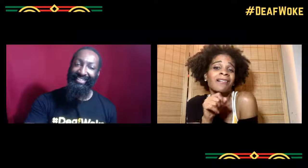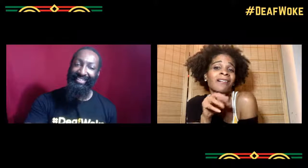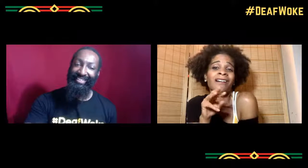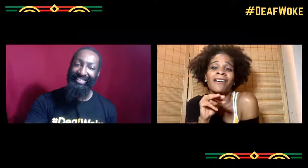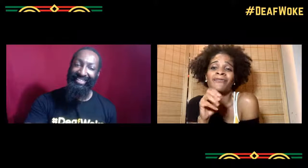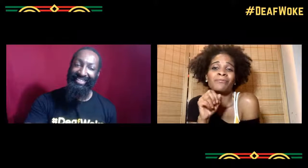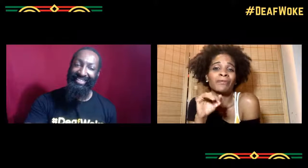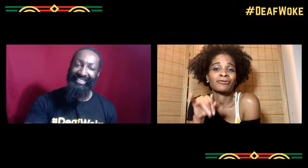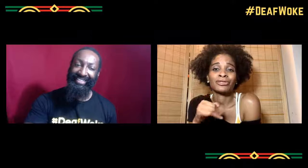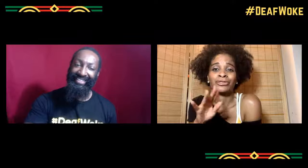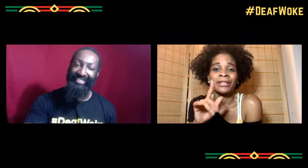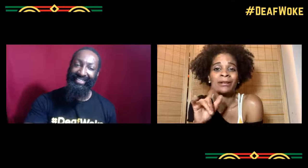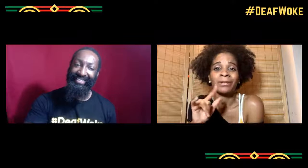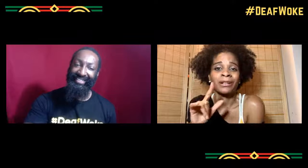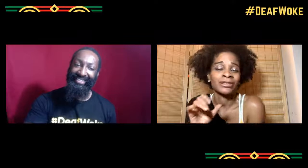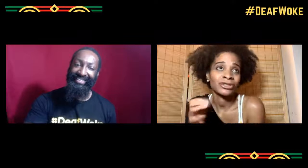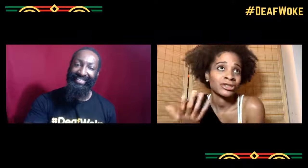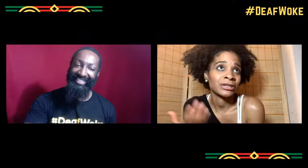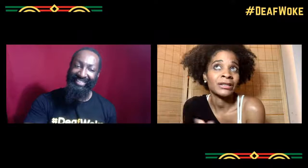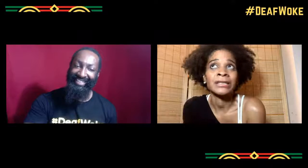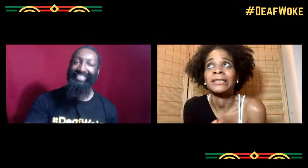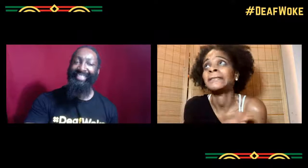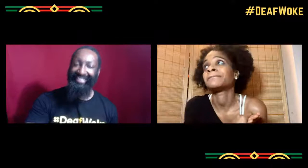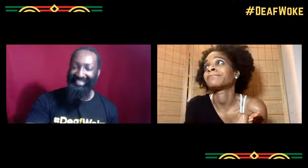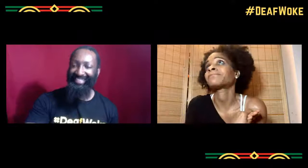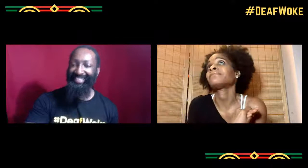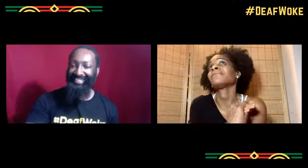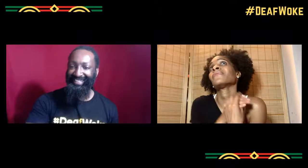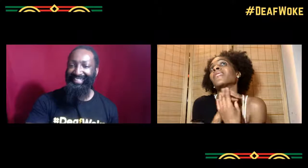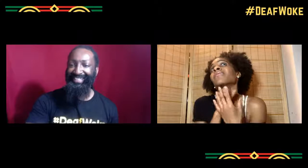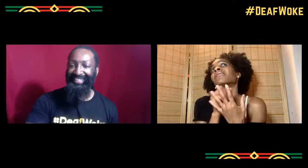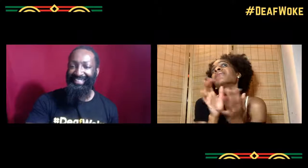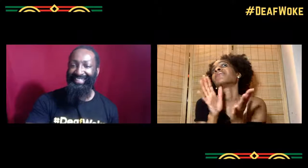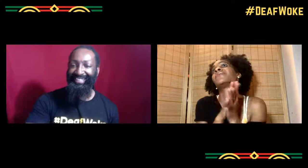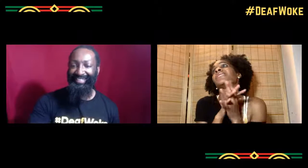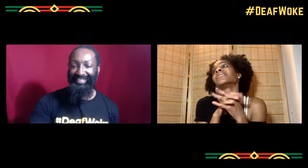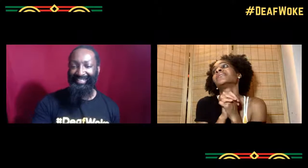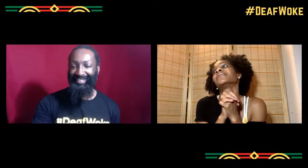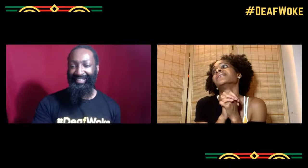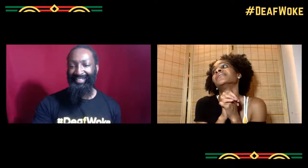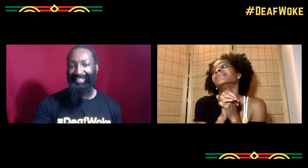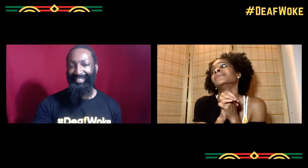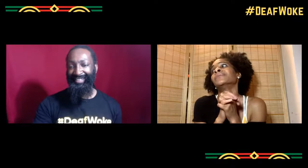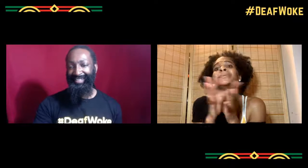different genres. But again, Mary J. Blige, my girl.